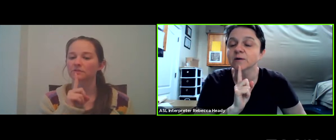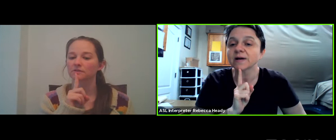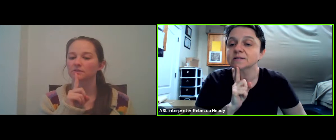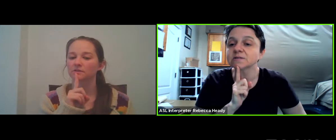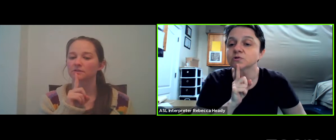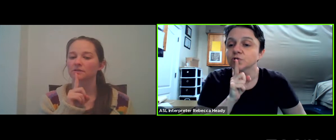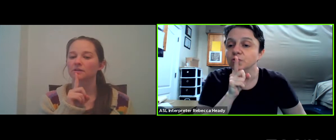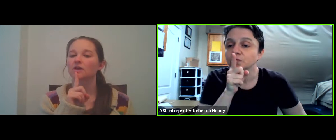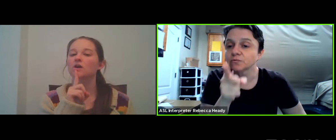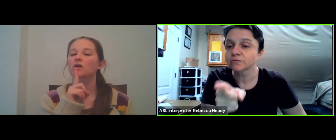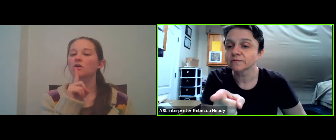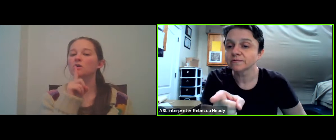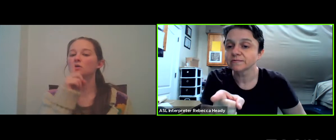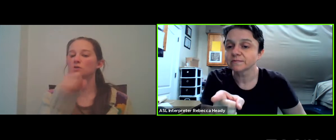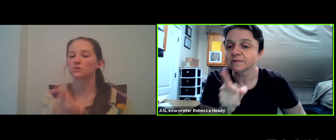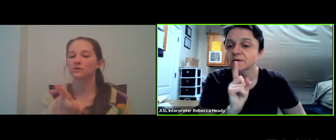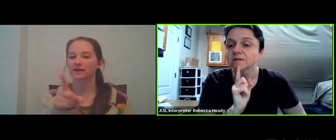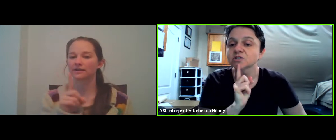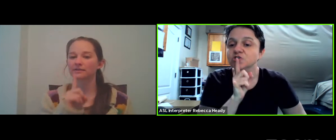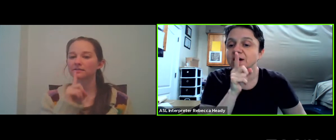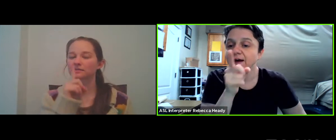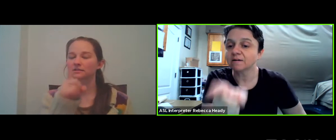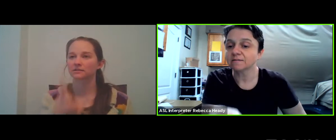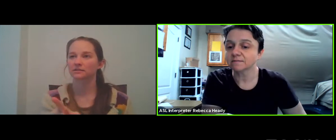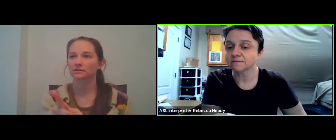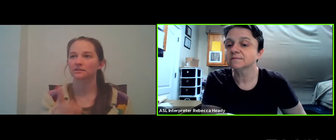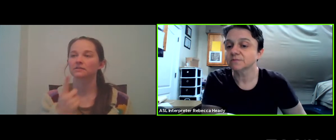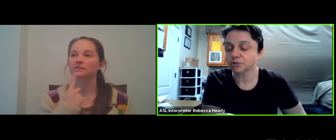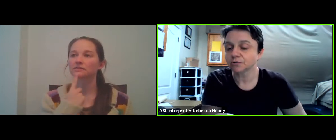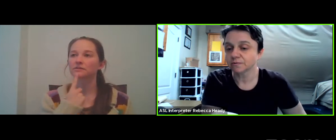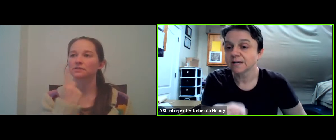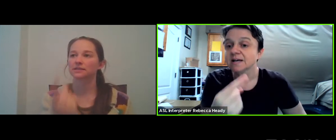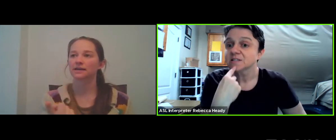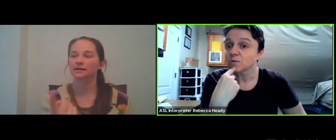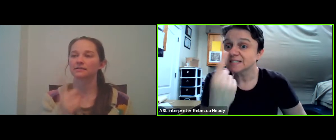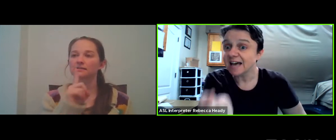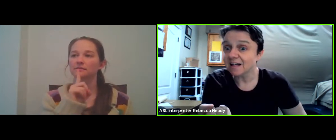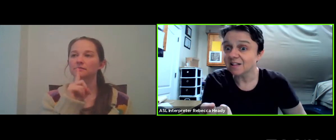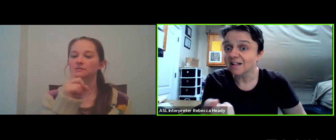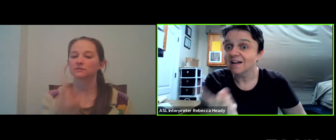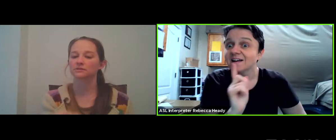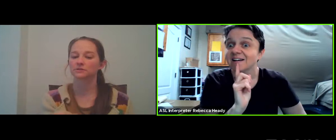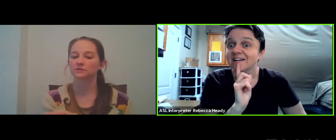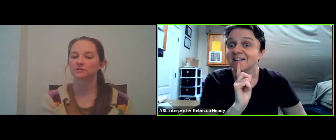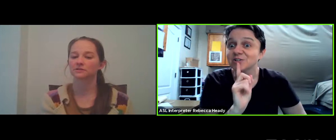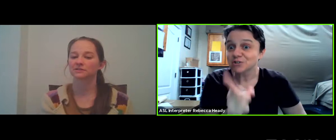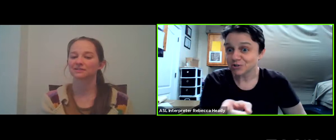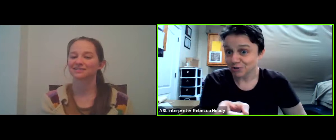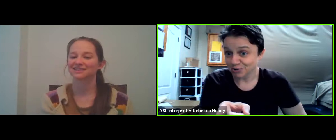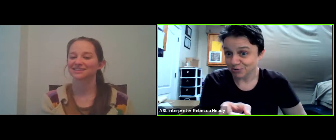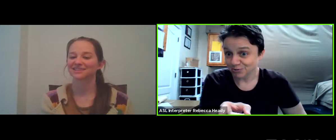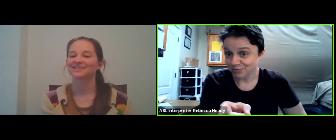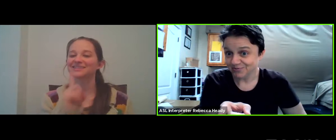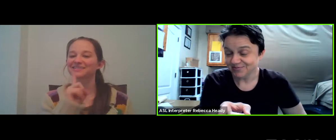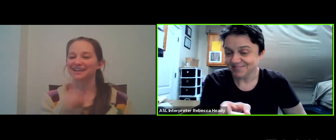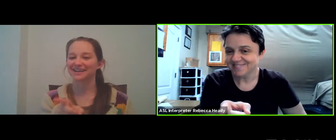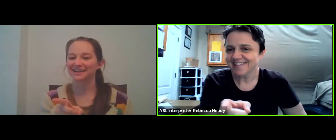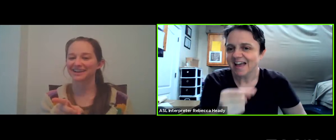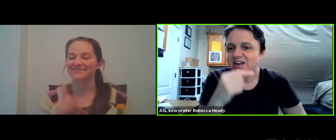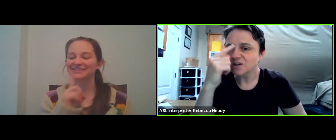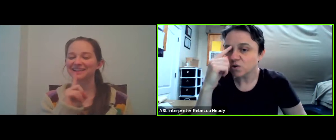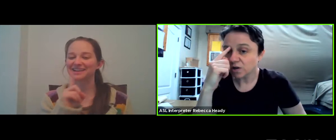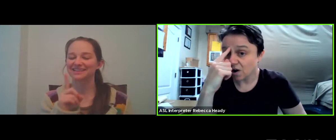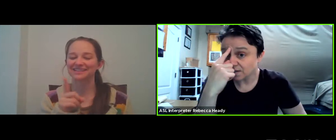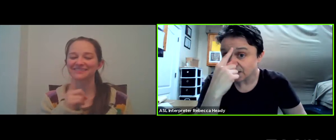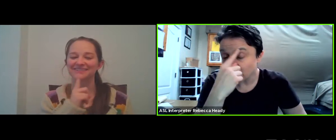this, it's sideways, true. Oh, okay. Straight out. True. So tell, true.